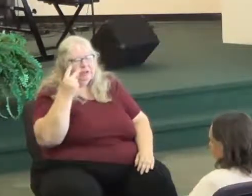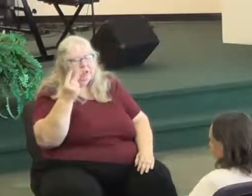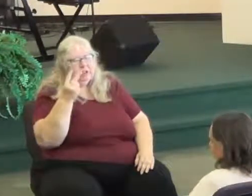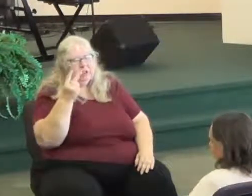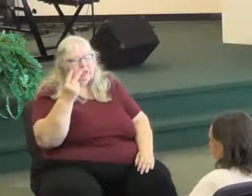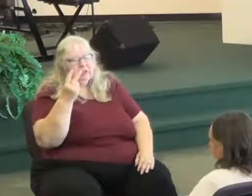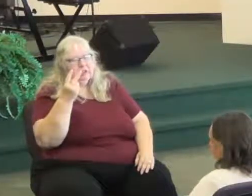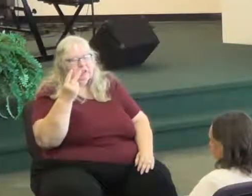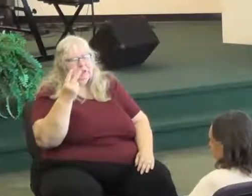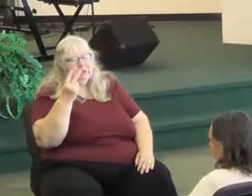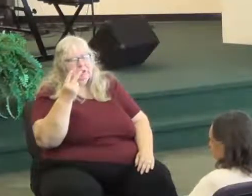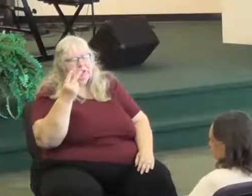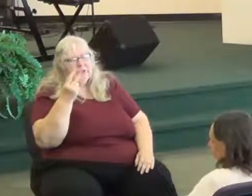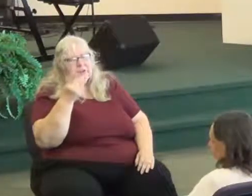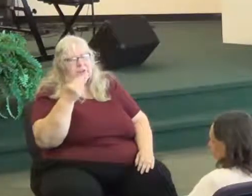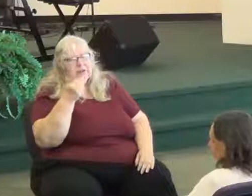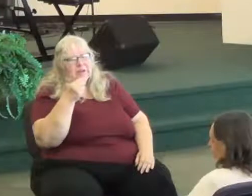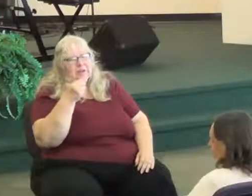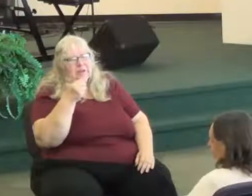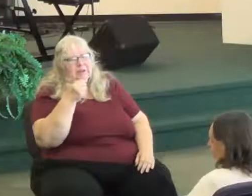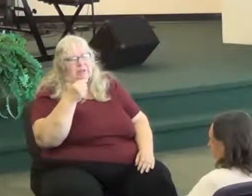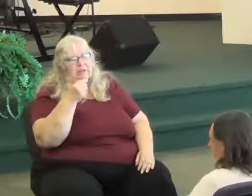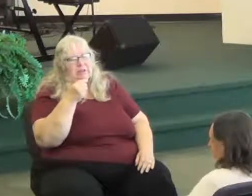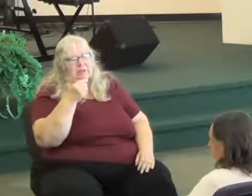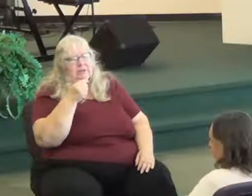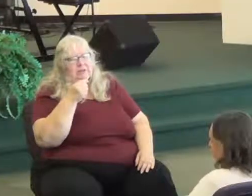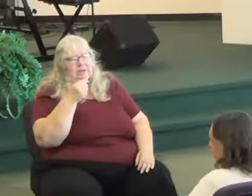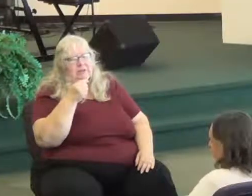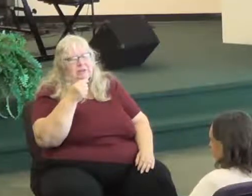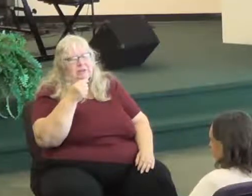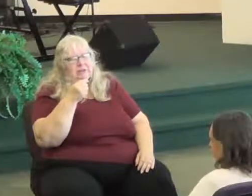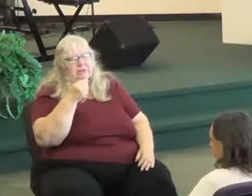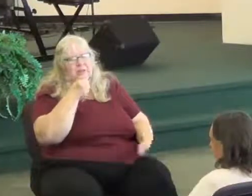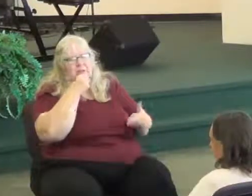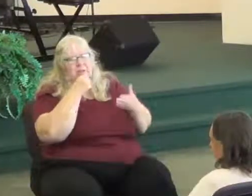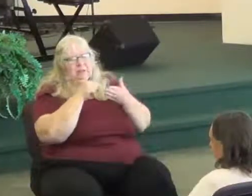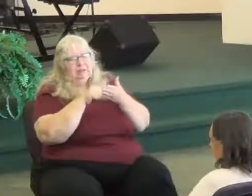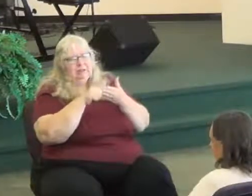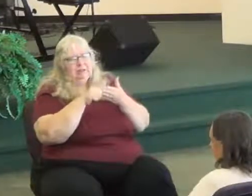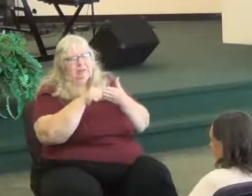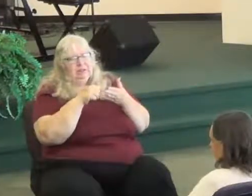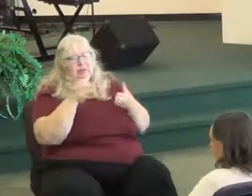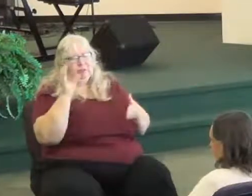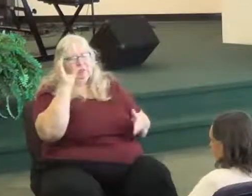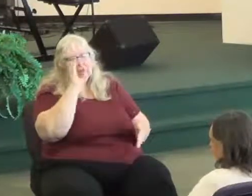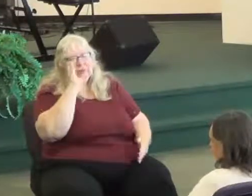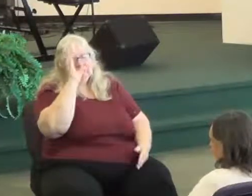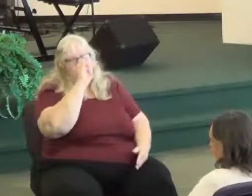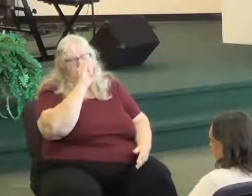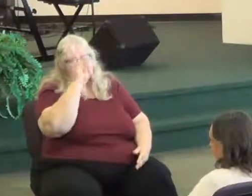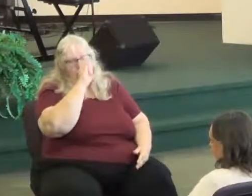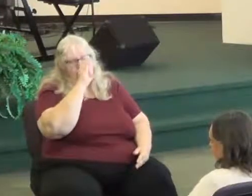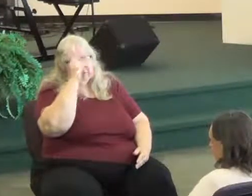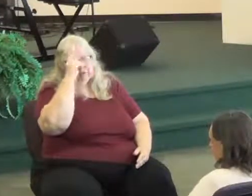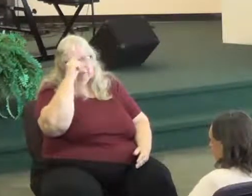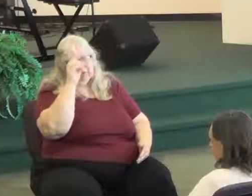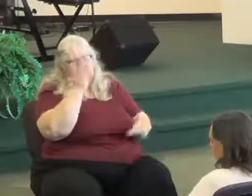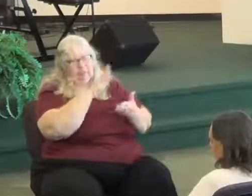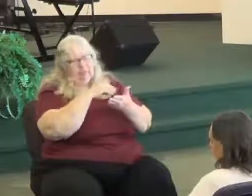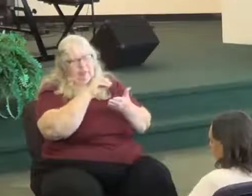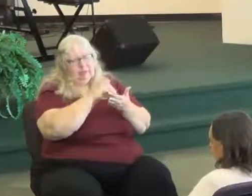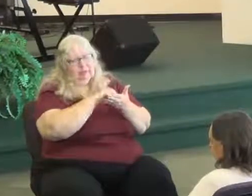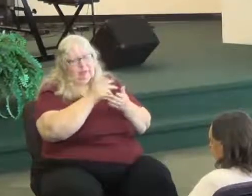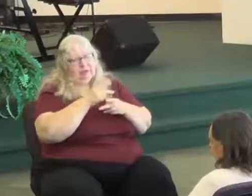that Melissa had sent home with the kids. It was like May, saying, hey, we're going to be looking for somebody to be the middle school